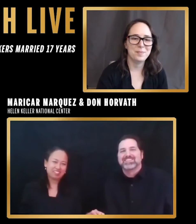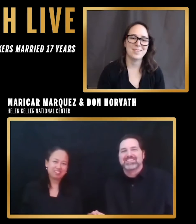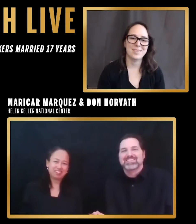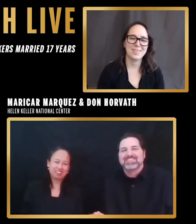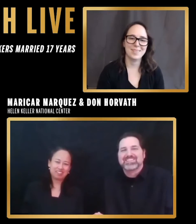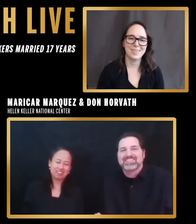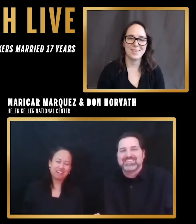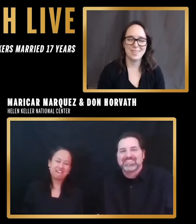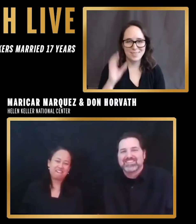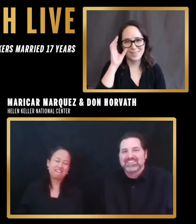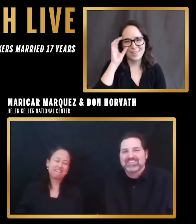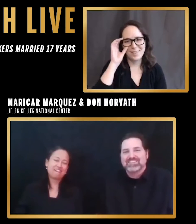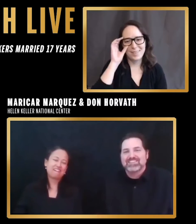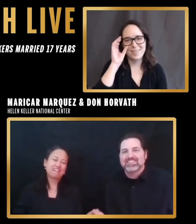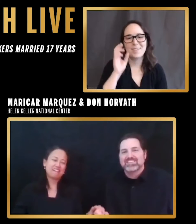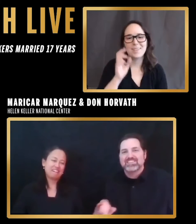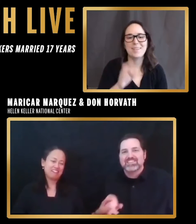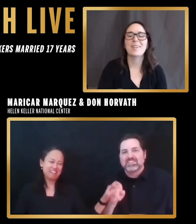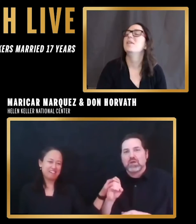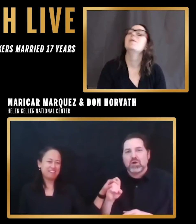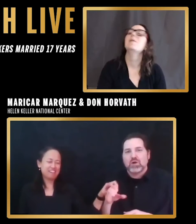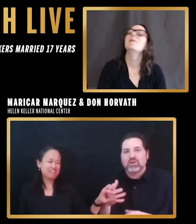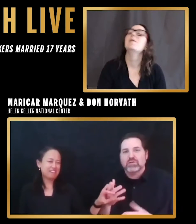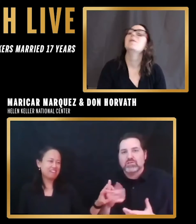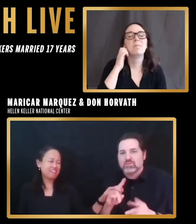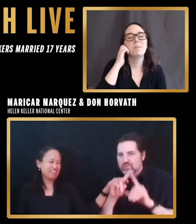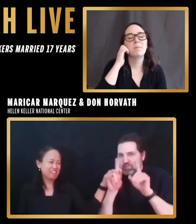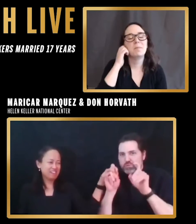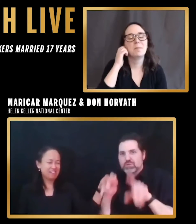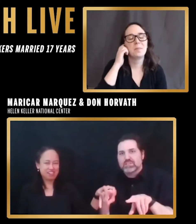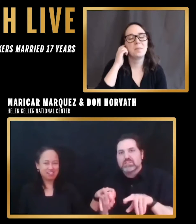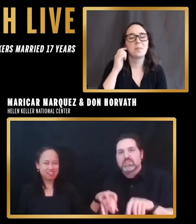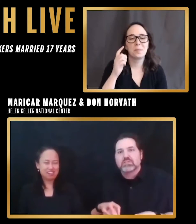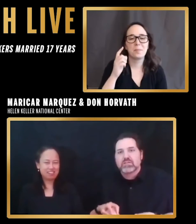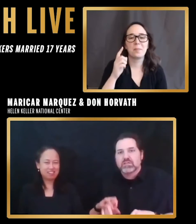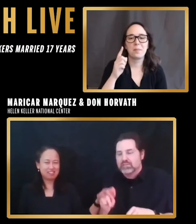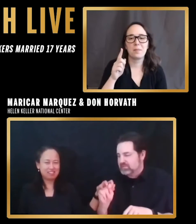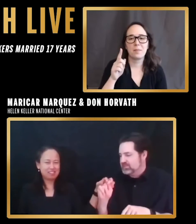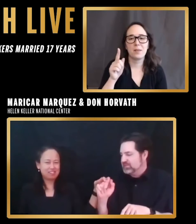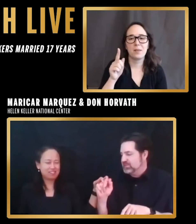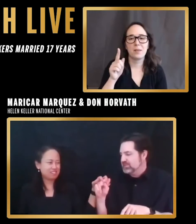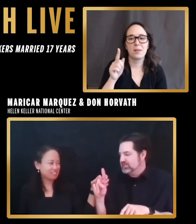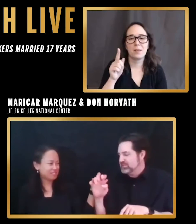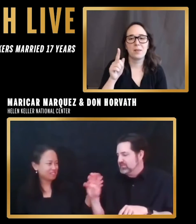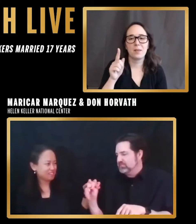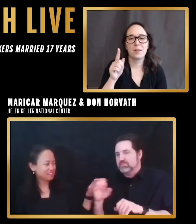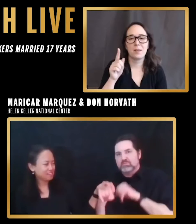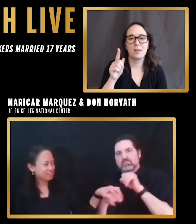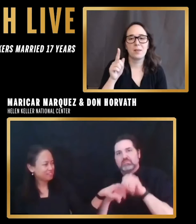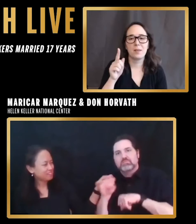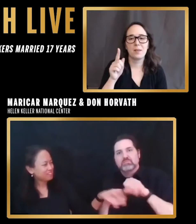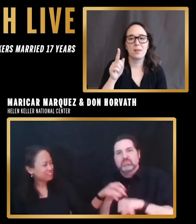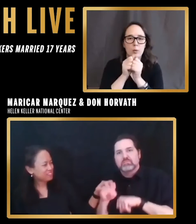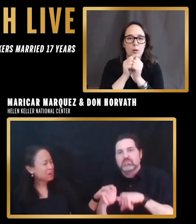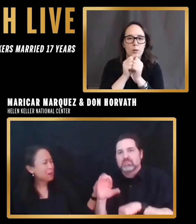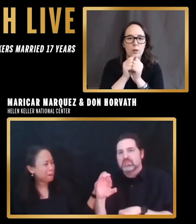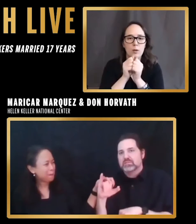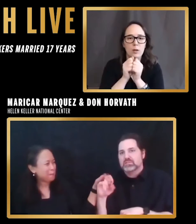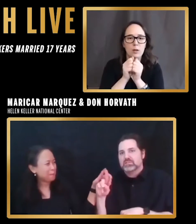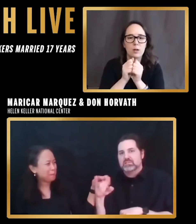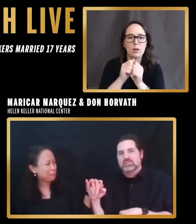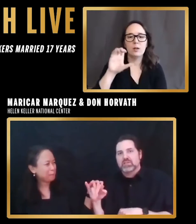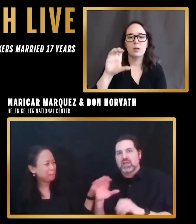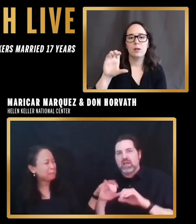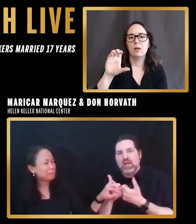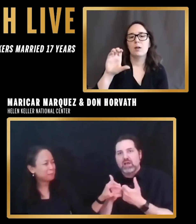Yeah. But, so back to just a question about the tandem bike riding. We have a question from Cindy about how